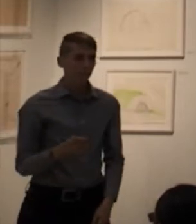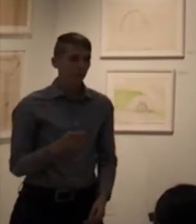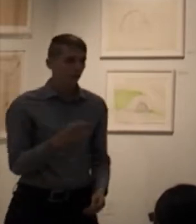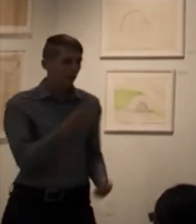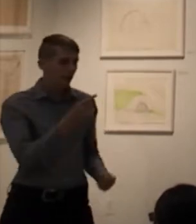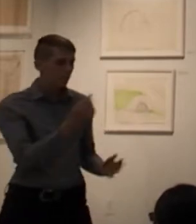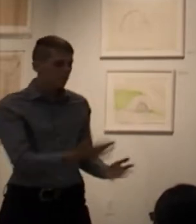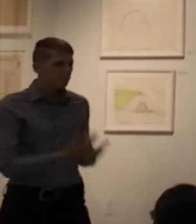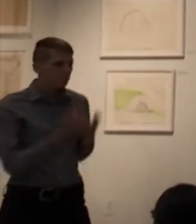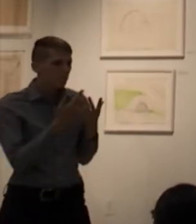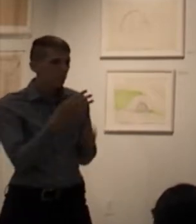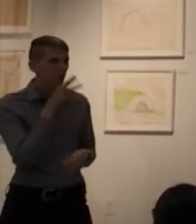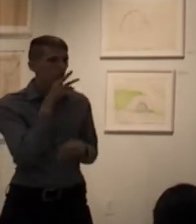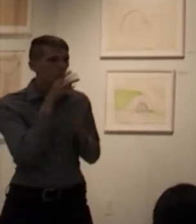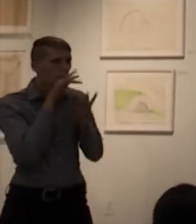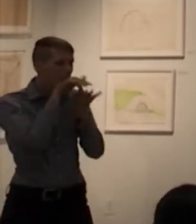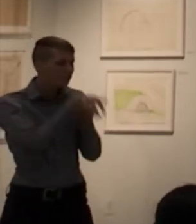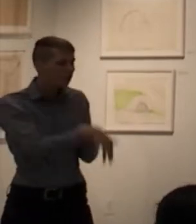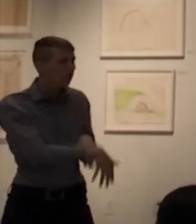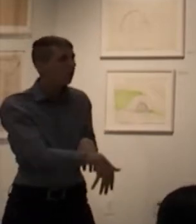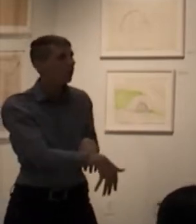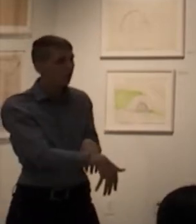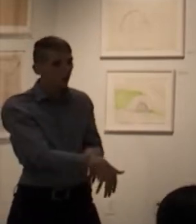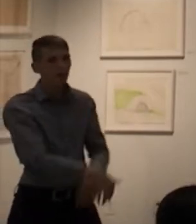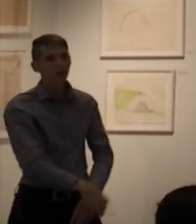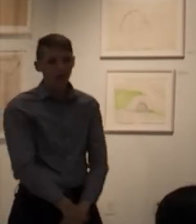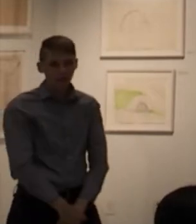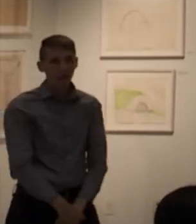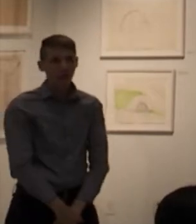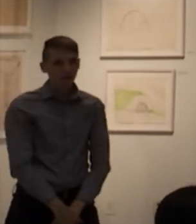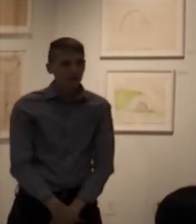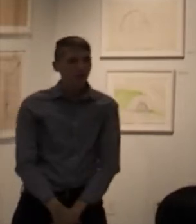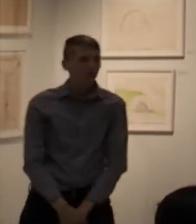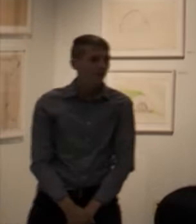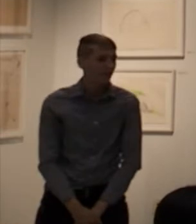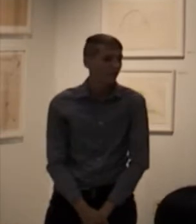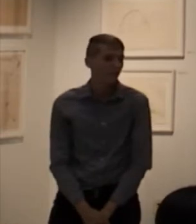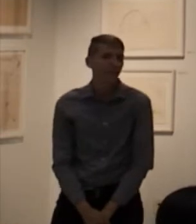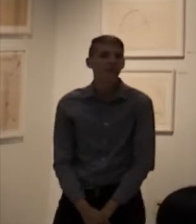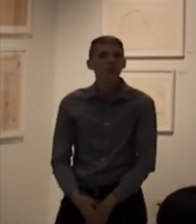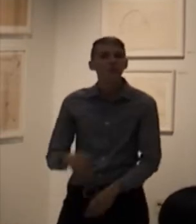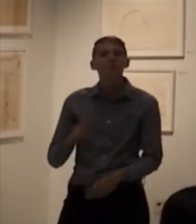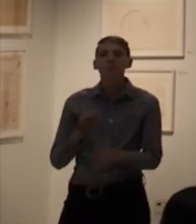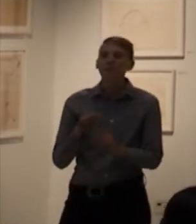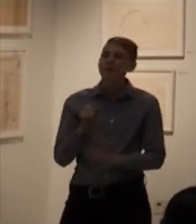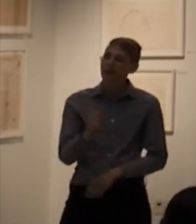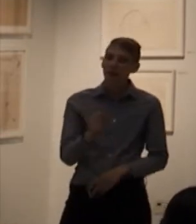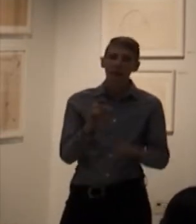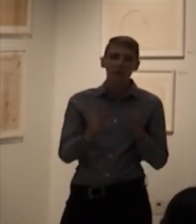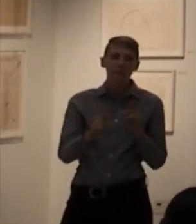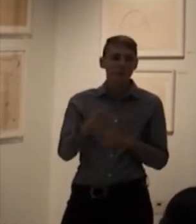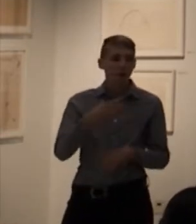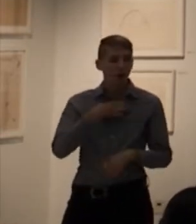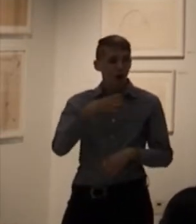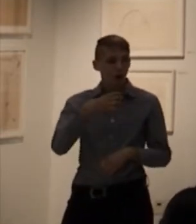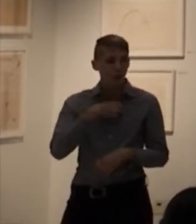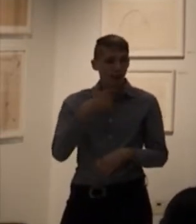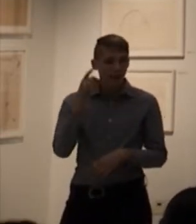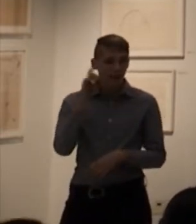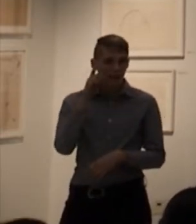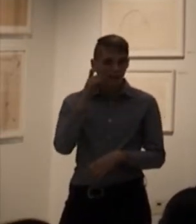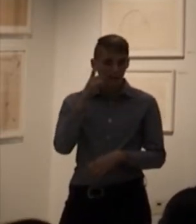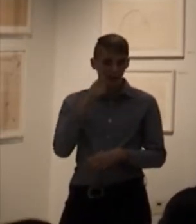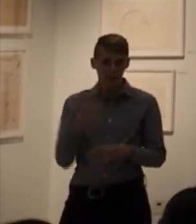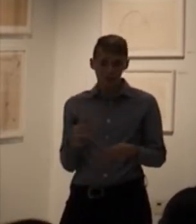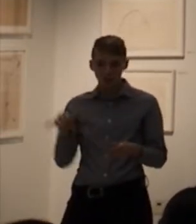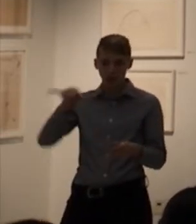waterfall? Yeah. Scalding waterfall? Yeah. But anyway, we were getting complaints, and after like a month,